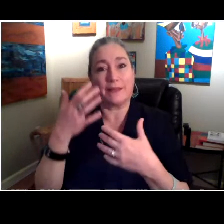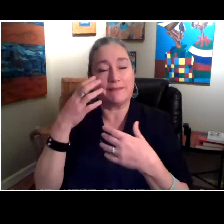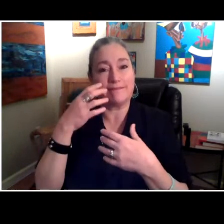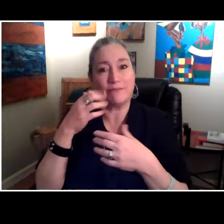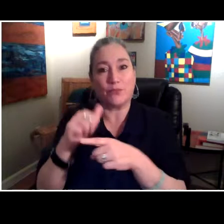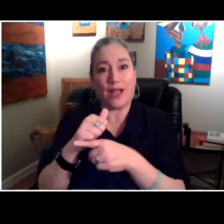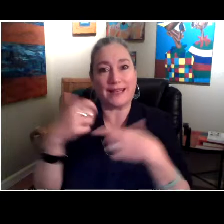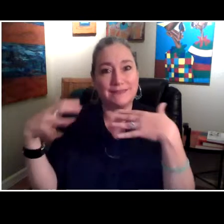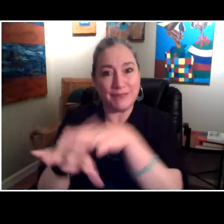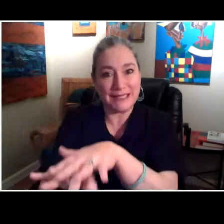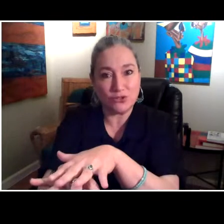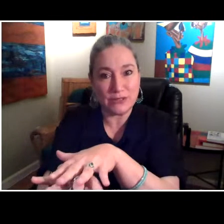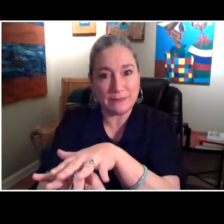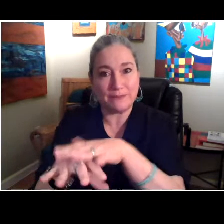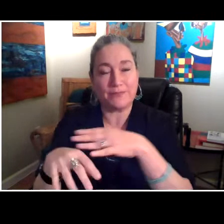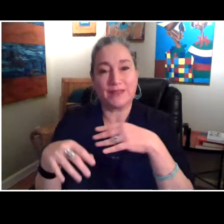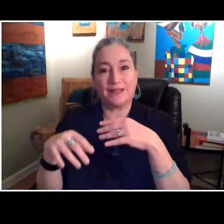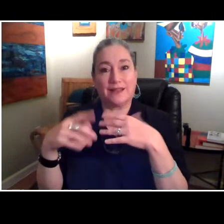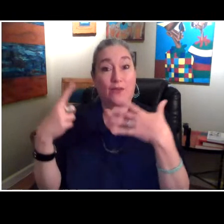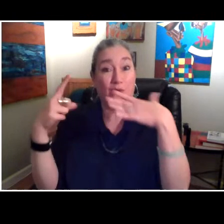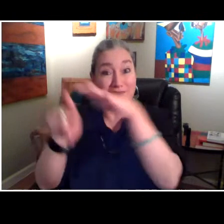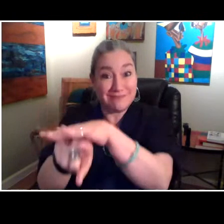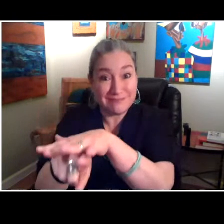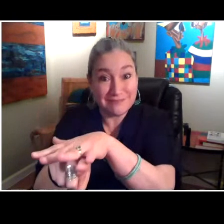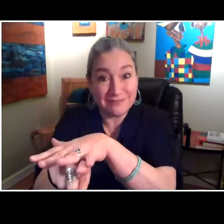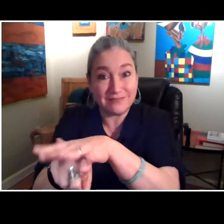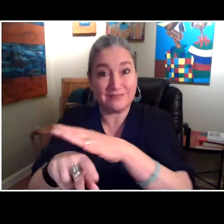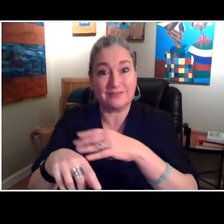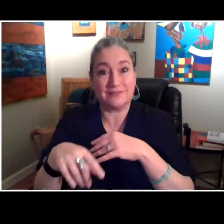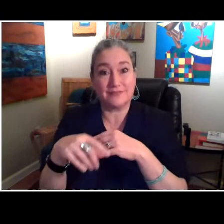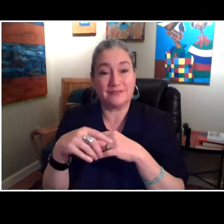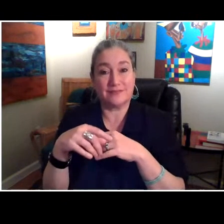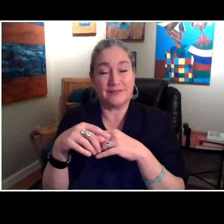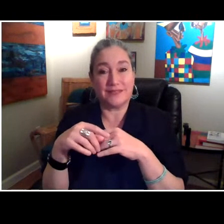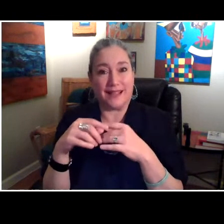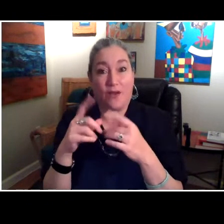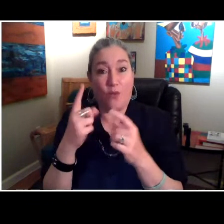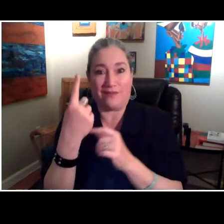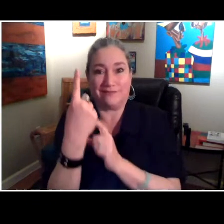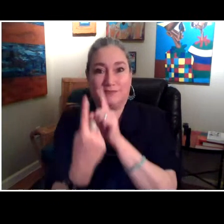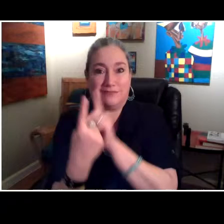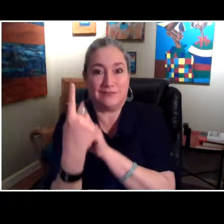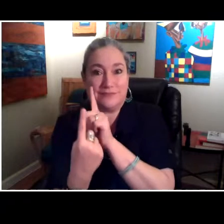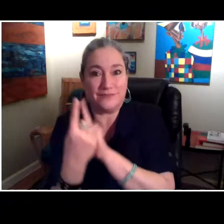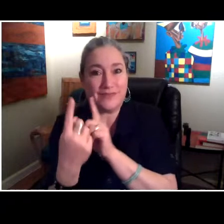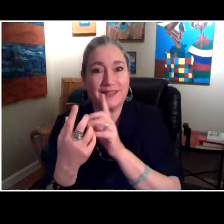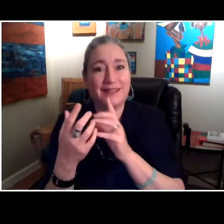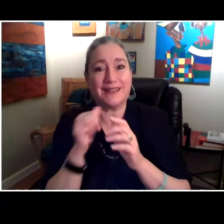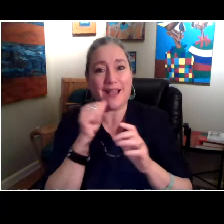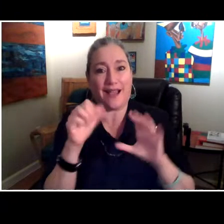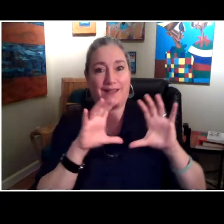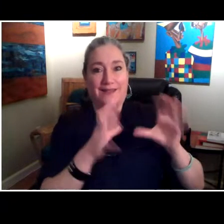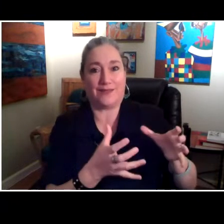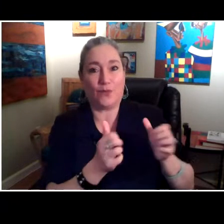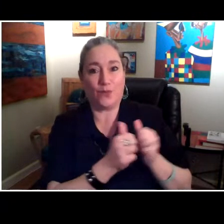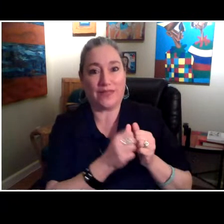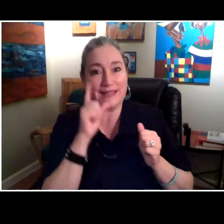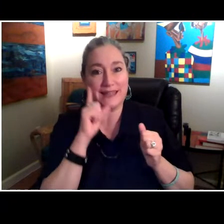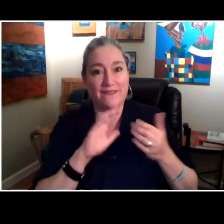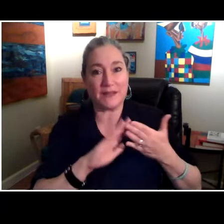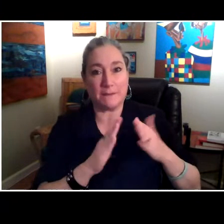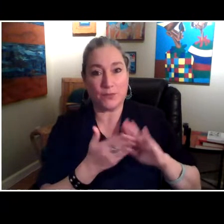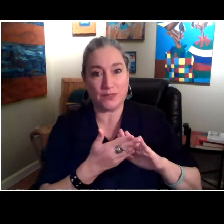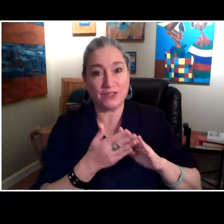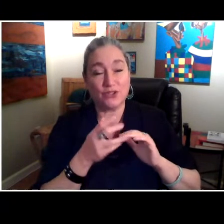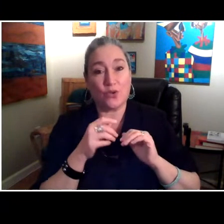is very different from deaf education. Special education is looking at practicing